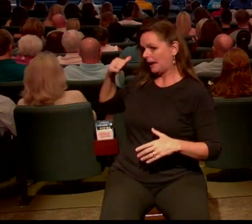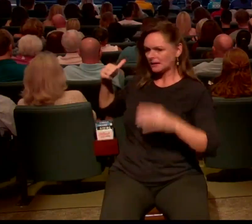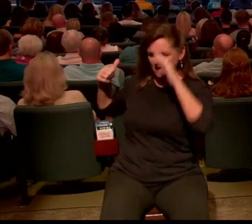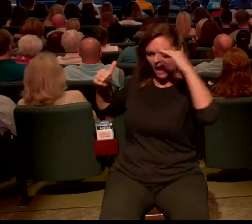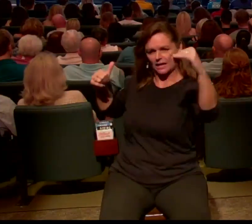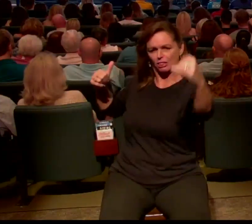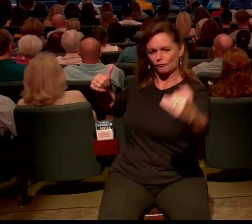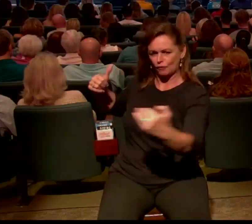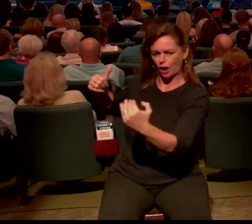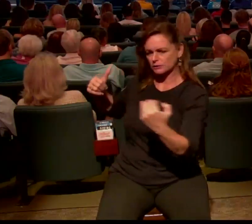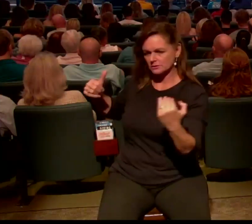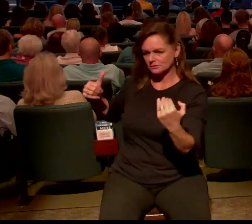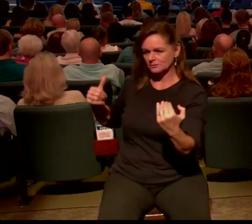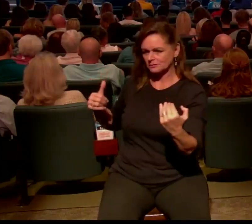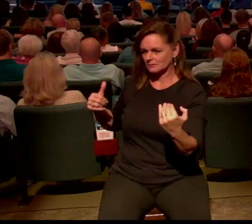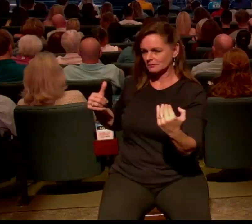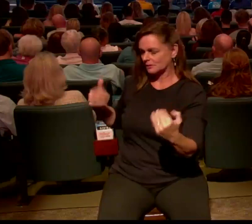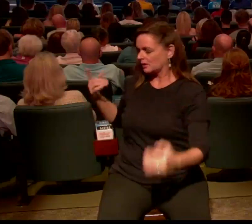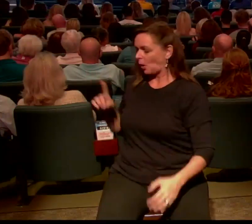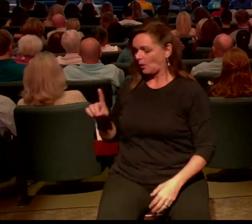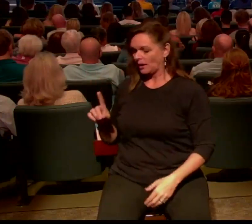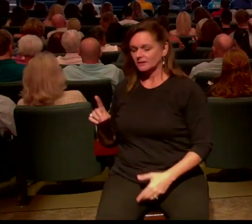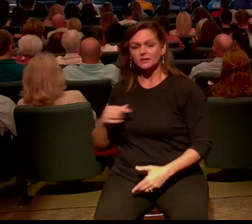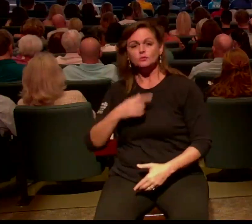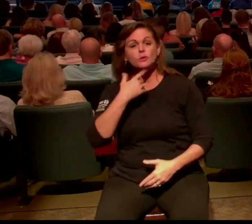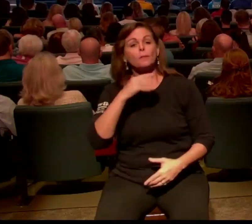you just tell me a convention center and I'll talk to you about their kitchen.